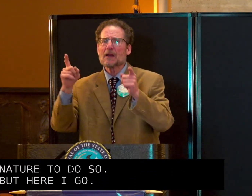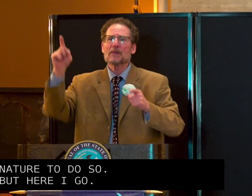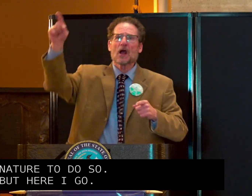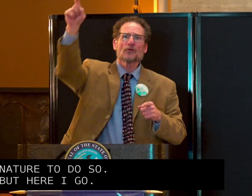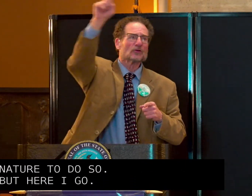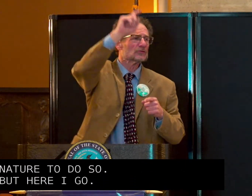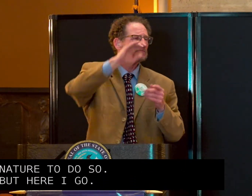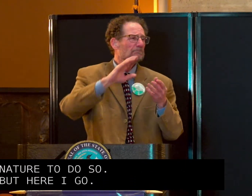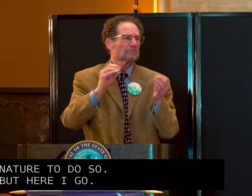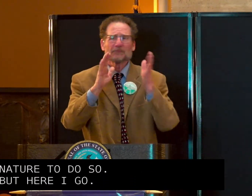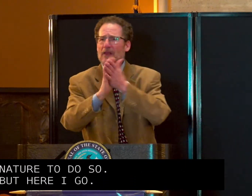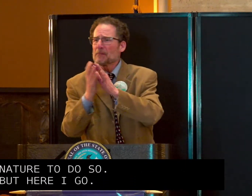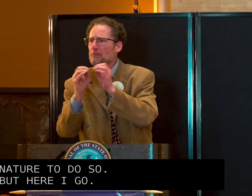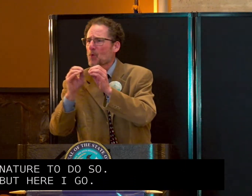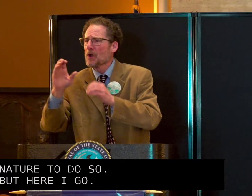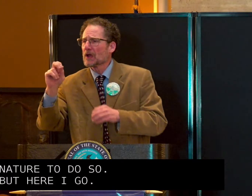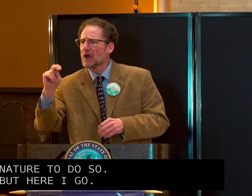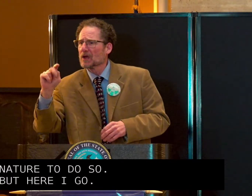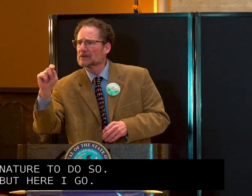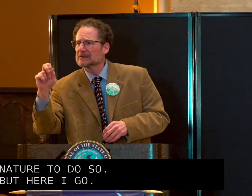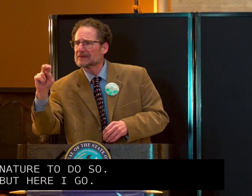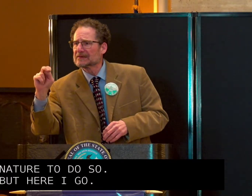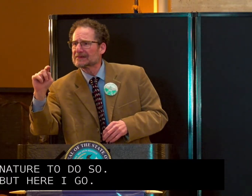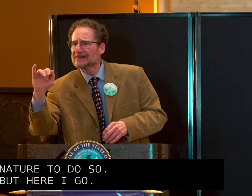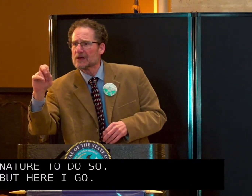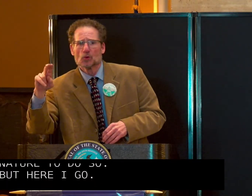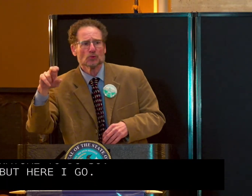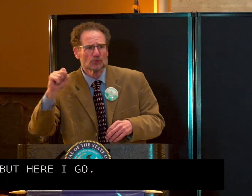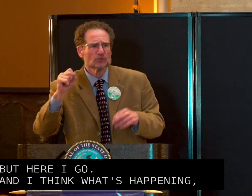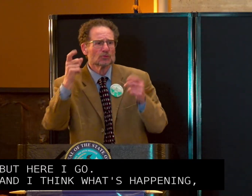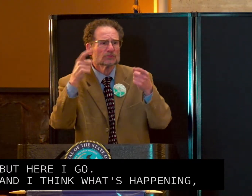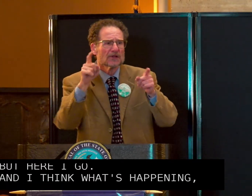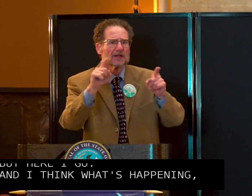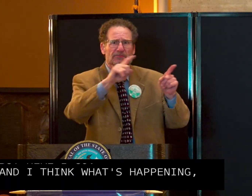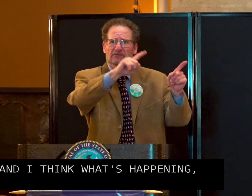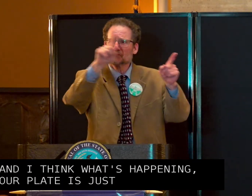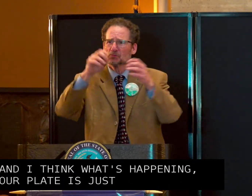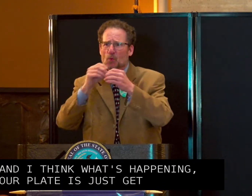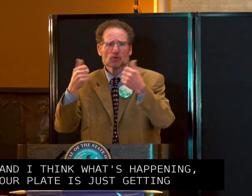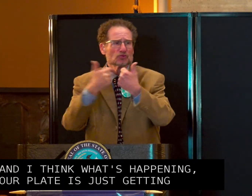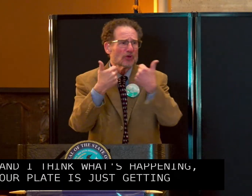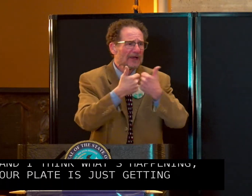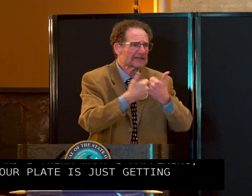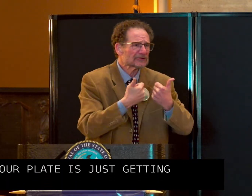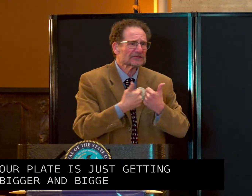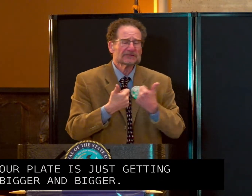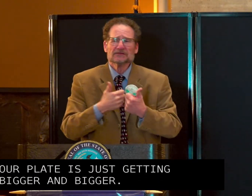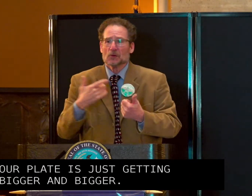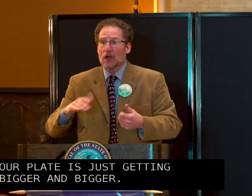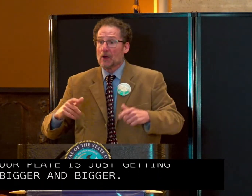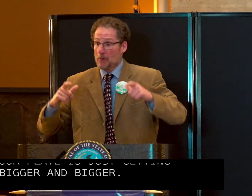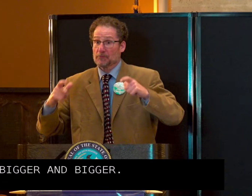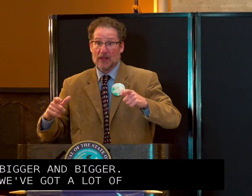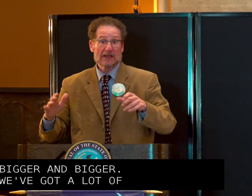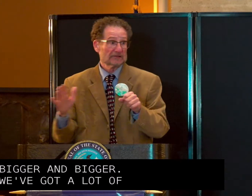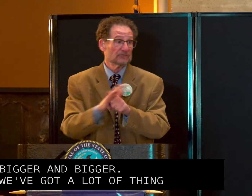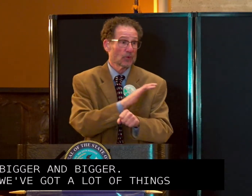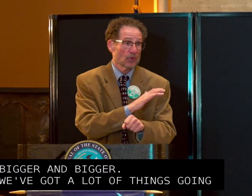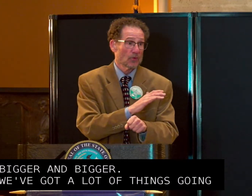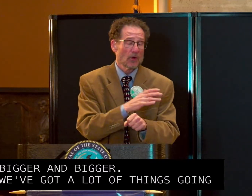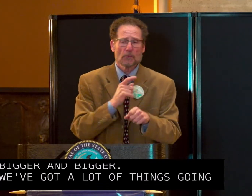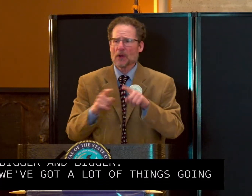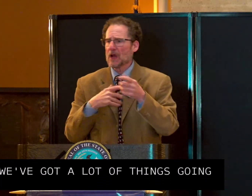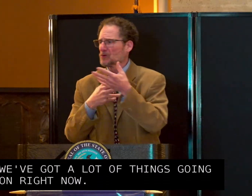And I think what's happening, our plate is just getting bigger and bigger. We've got a lot of things going on right now. There are a lot